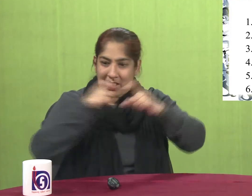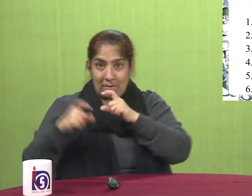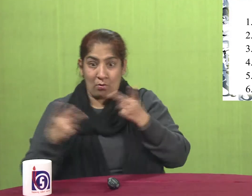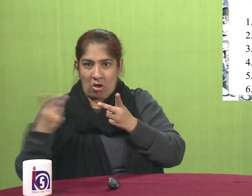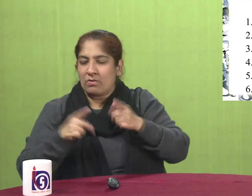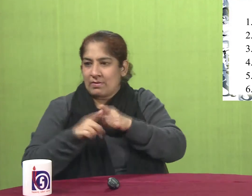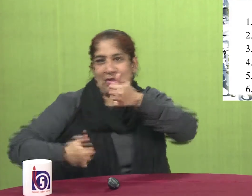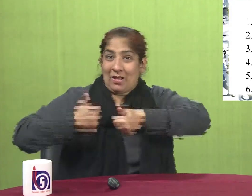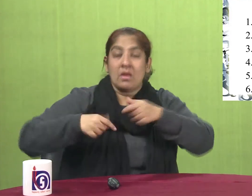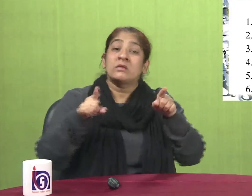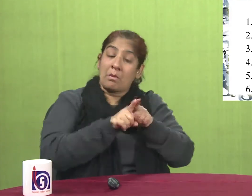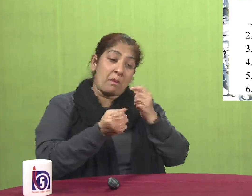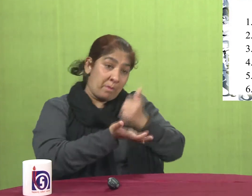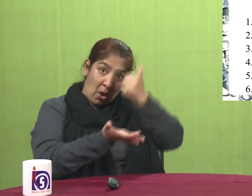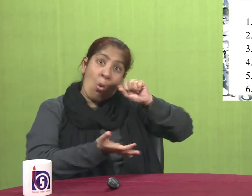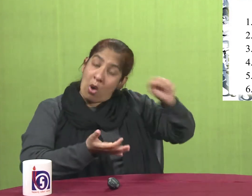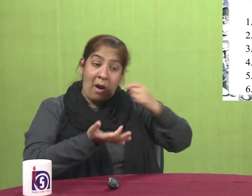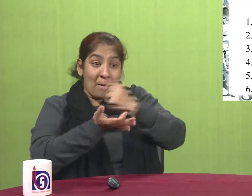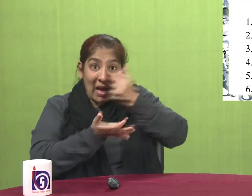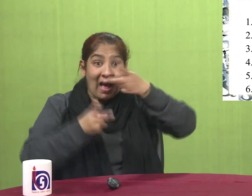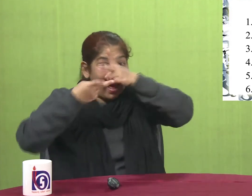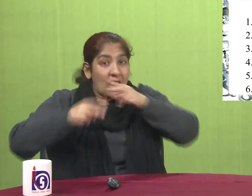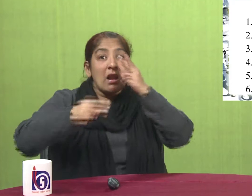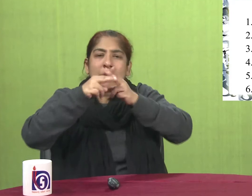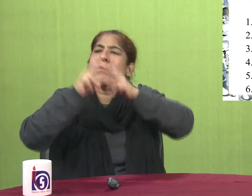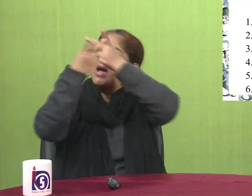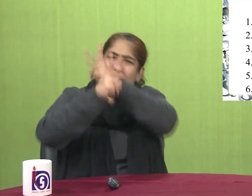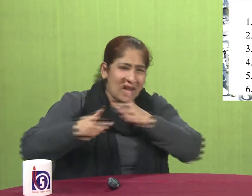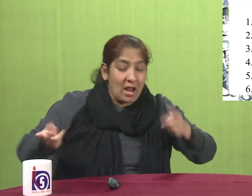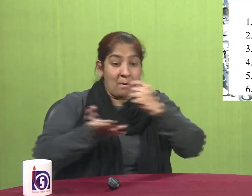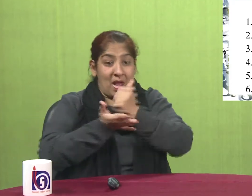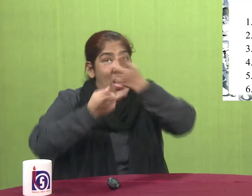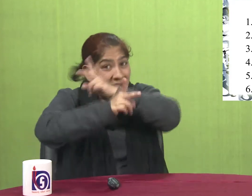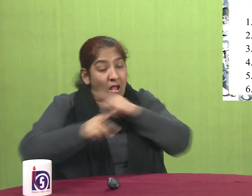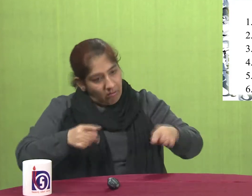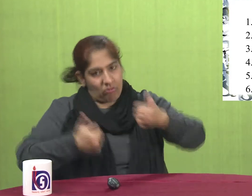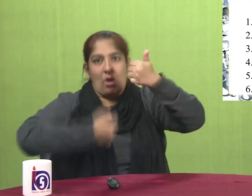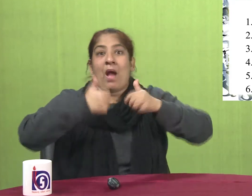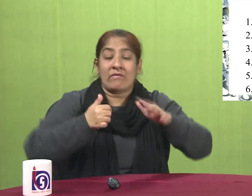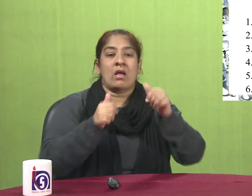So there's always competition which leads to the advantage, because